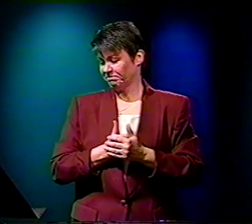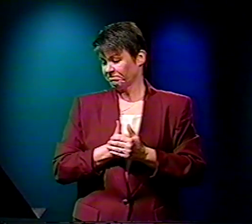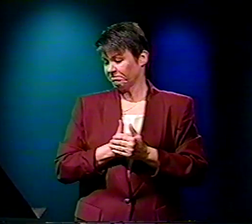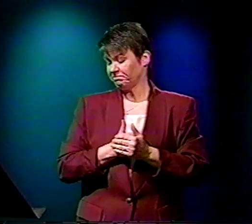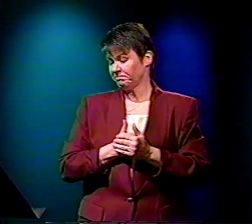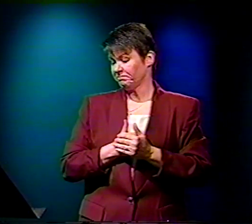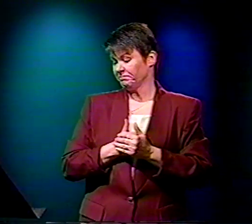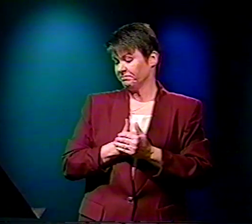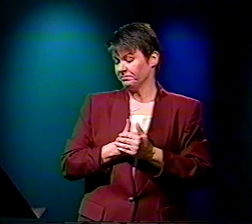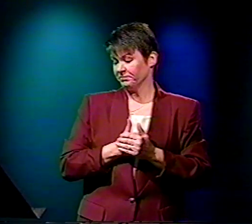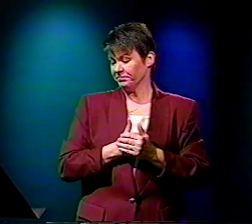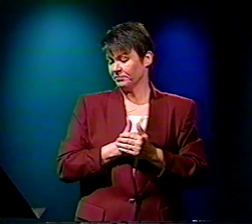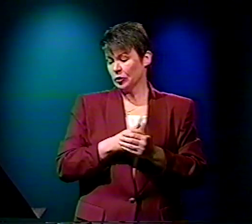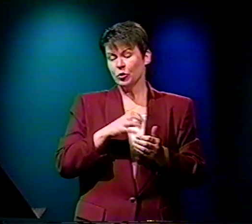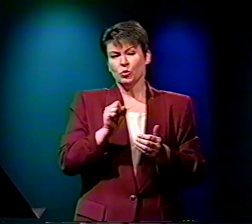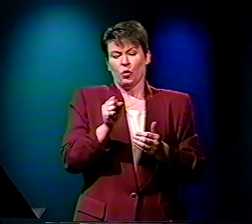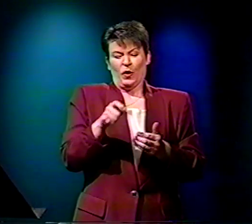they don't like that feeling.